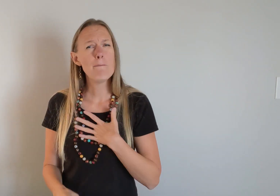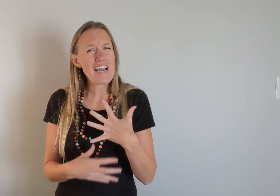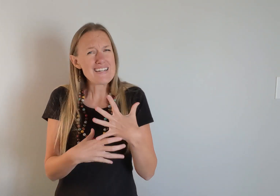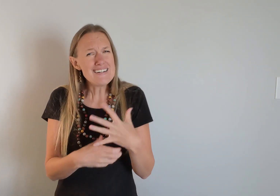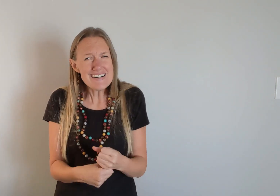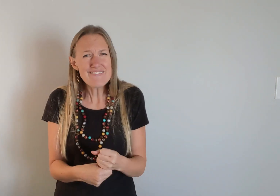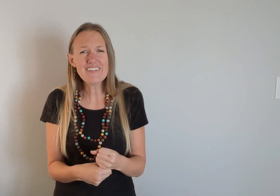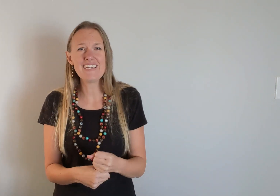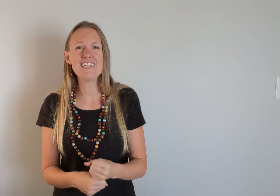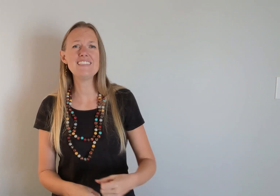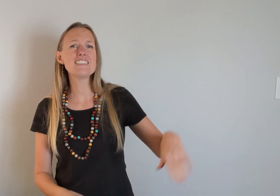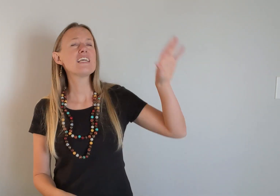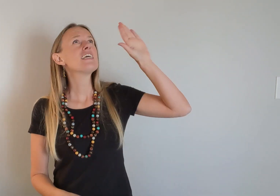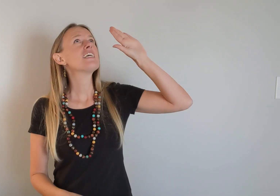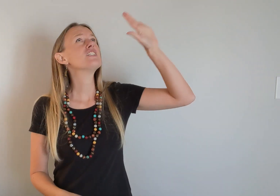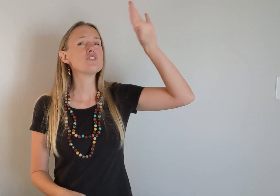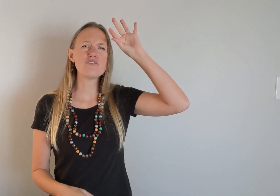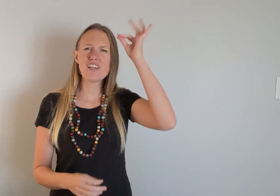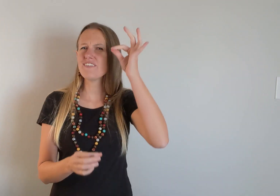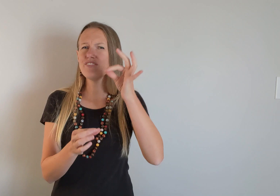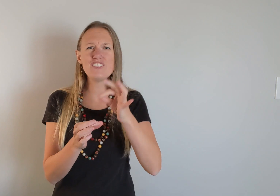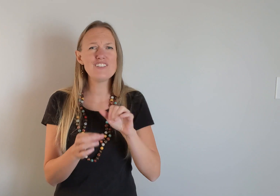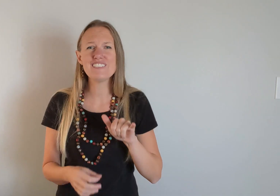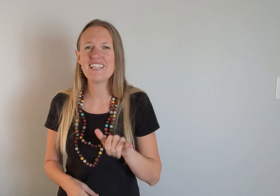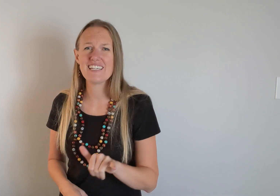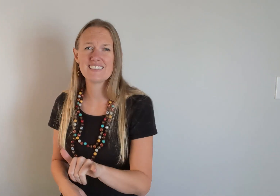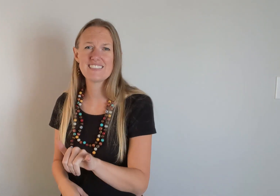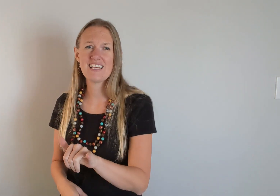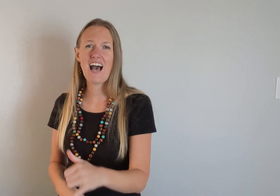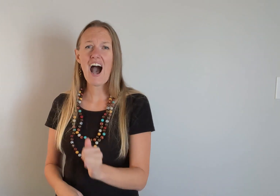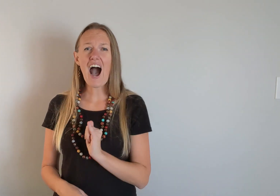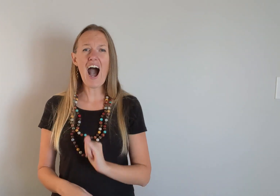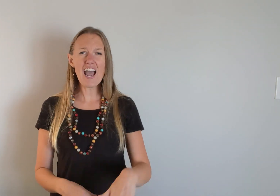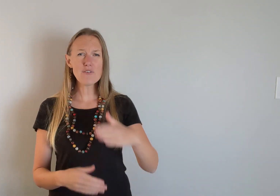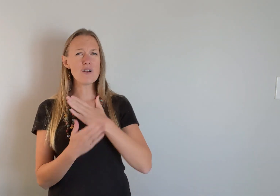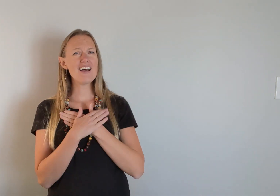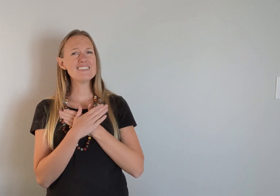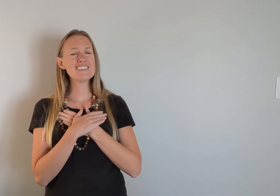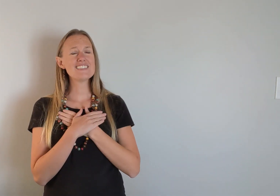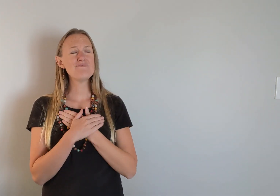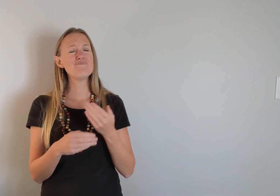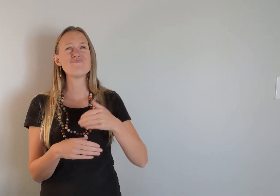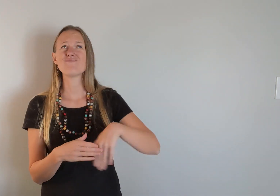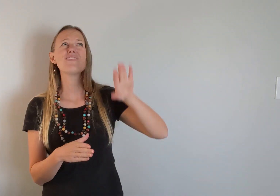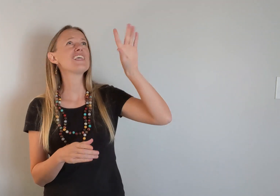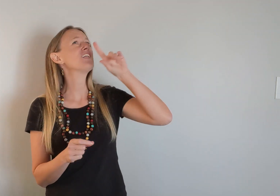My confidence is your faithfulness. I rest in